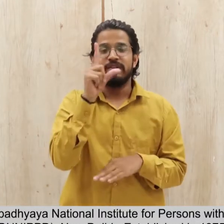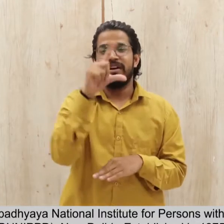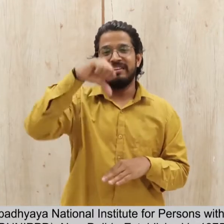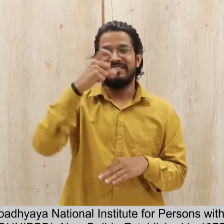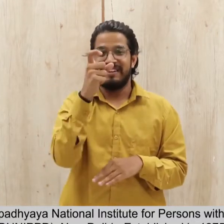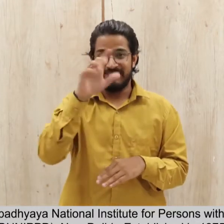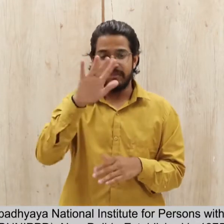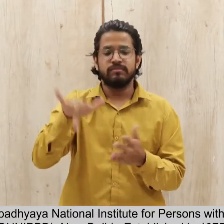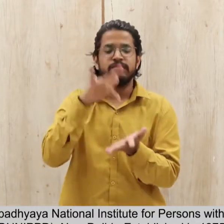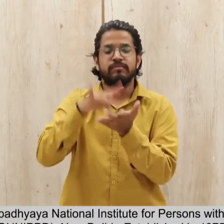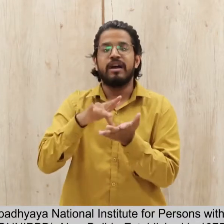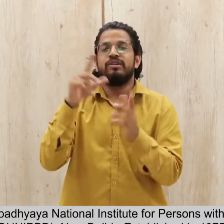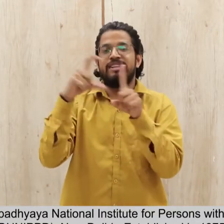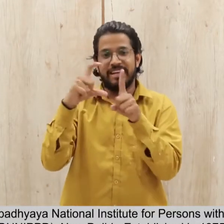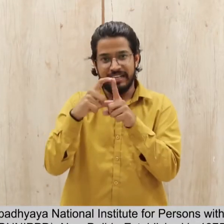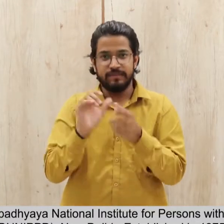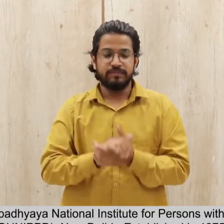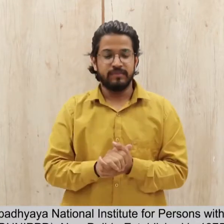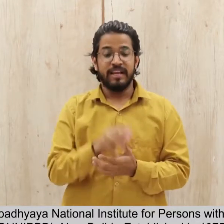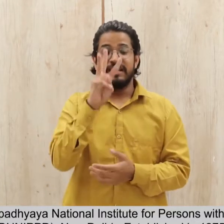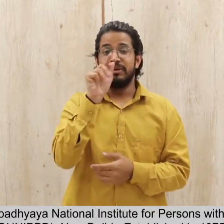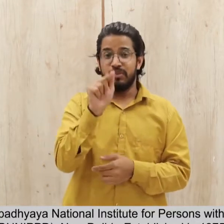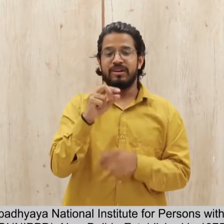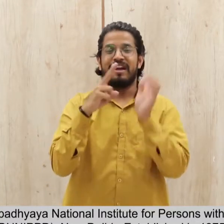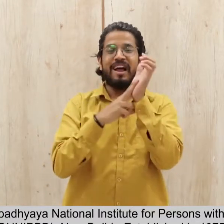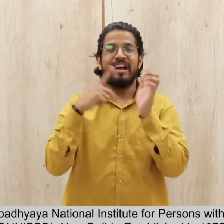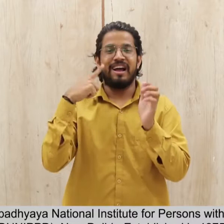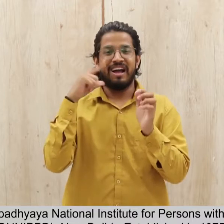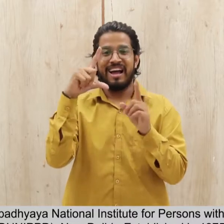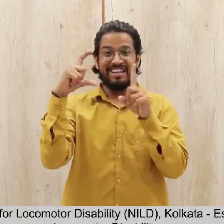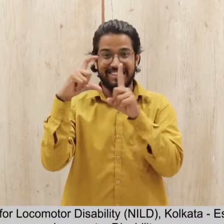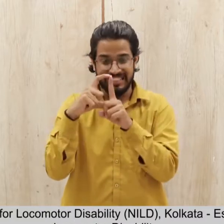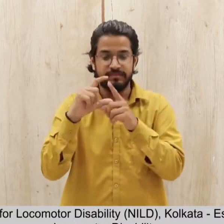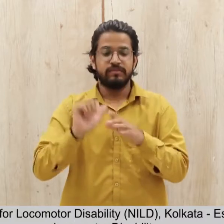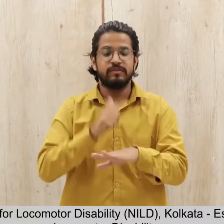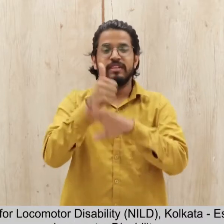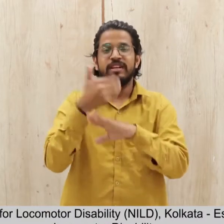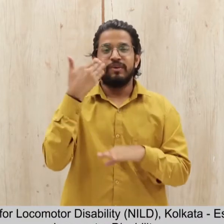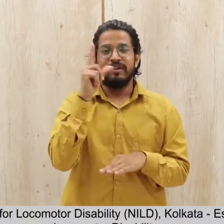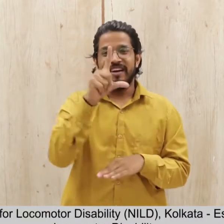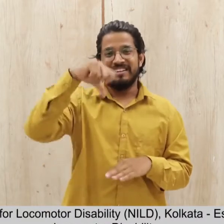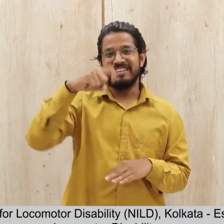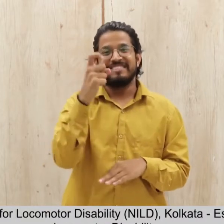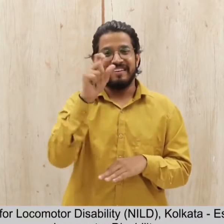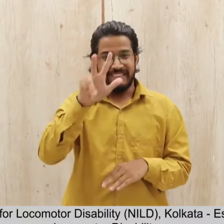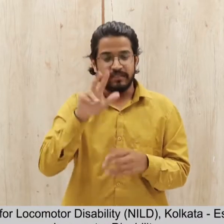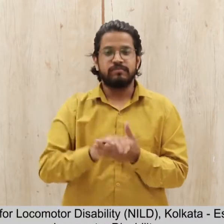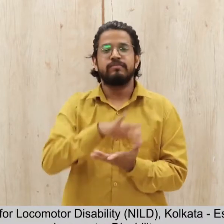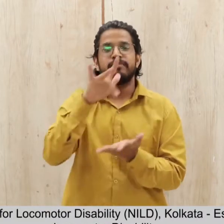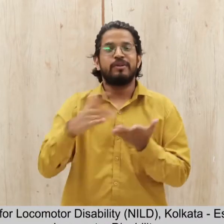Disabilities, PDUNIPPD, New Delhi, established in 1975. Third, National Institute for Locomotor Disabilities,